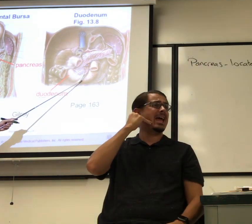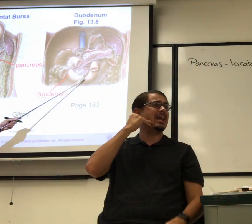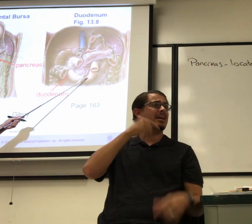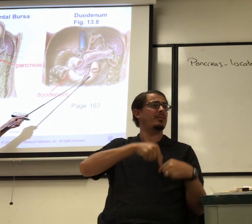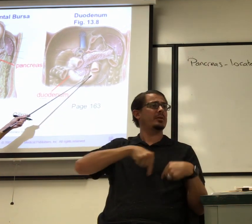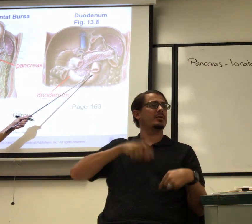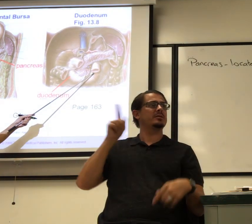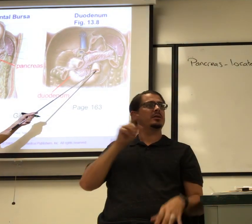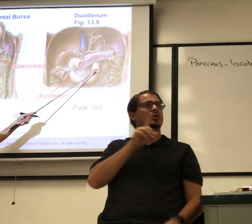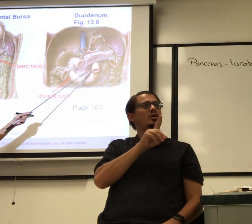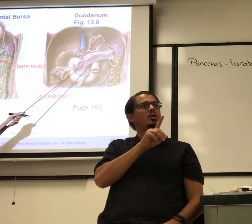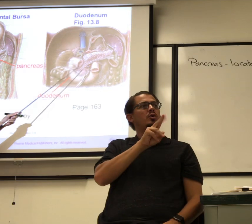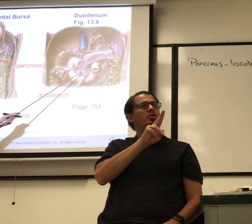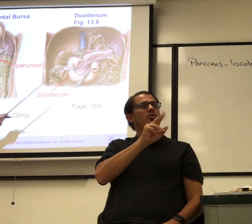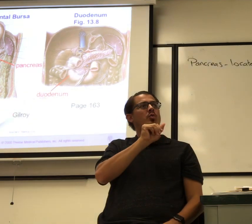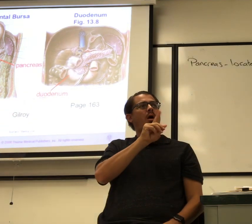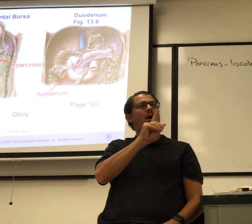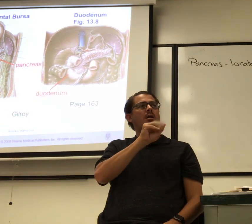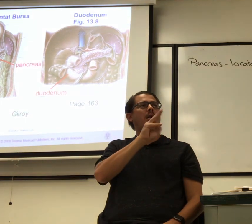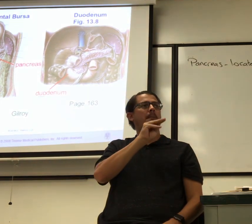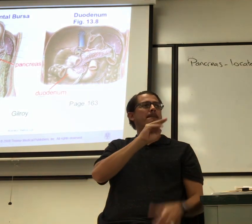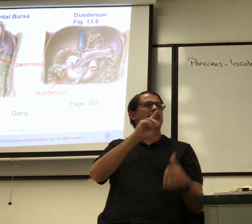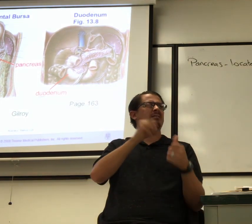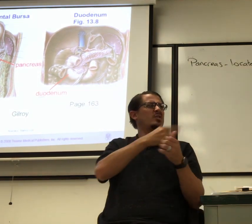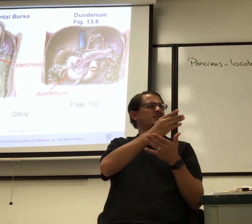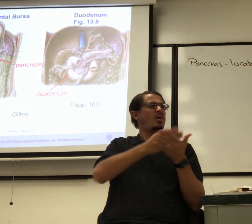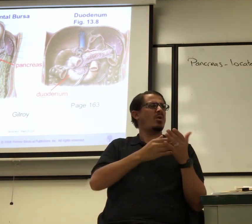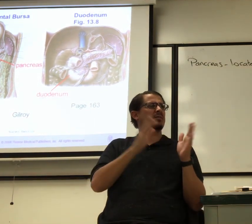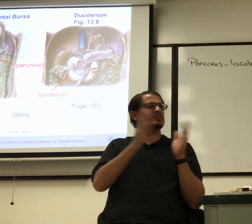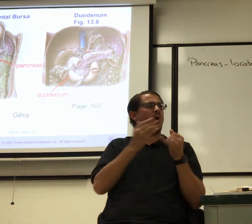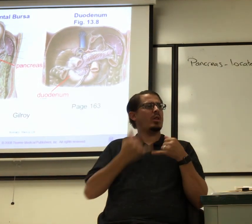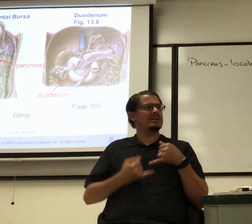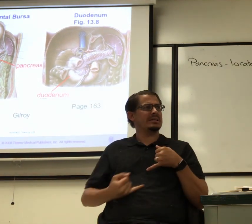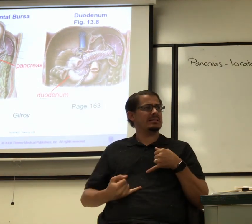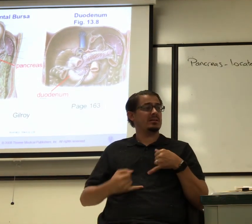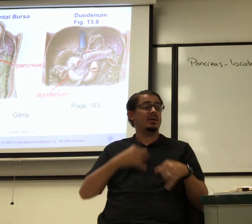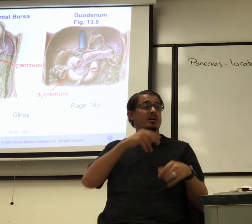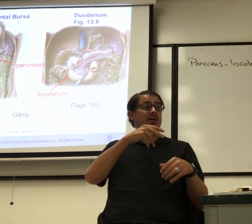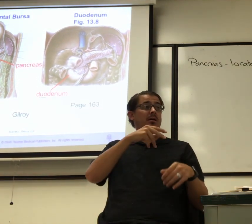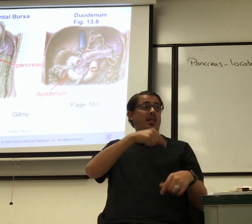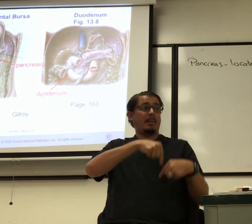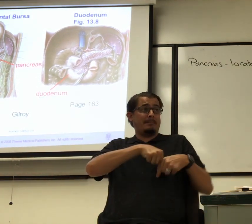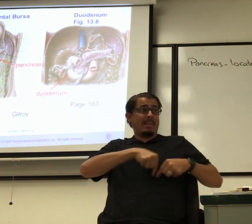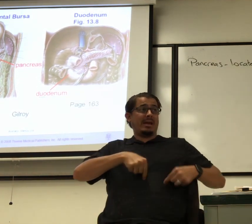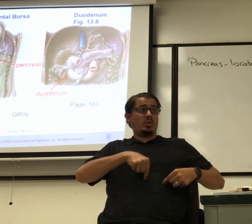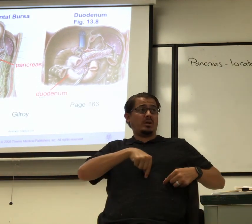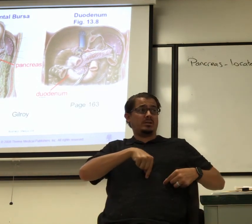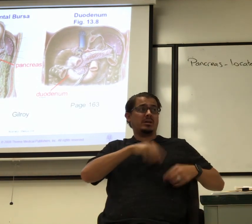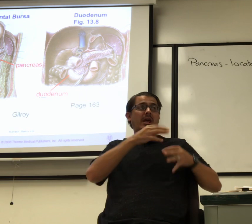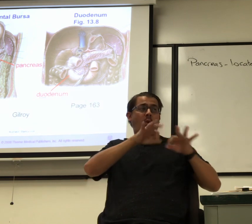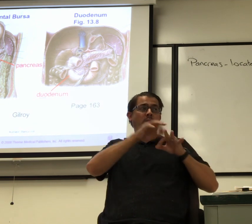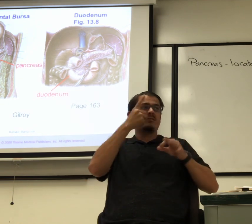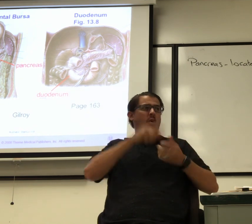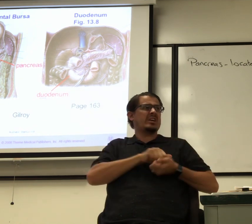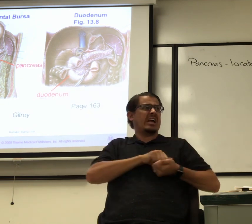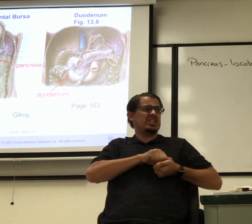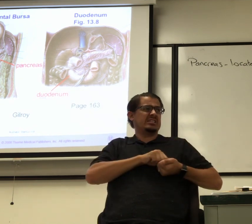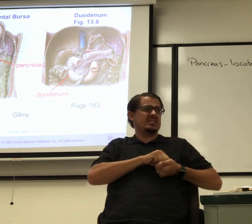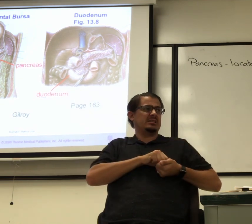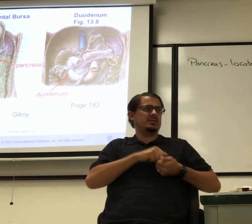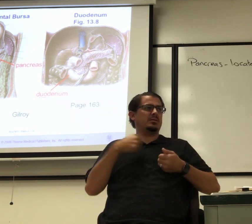more fully shown in this dissection here. There's the head of the pancreas. This is the duodenum, the first part of the small intestine.